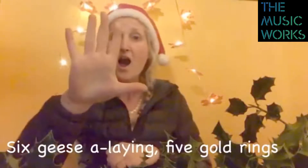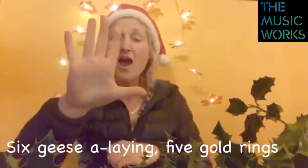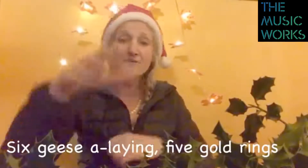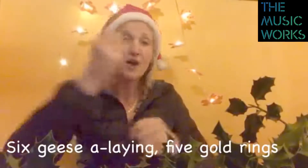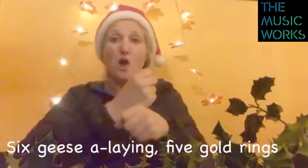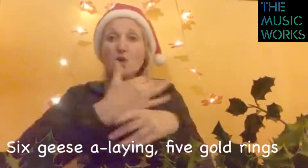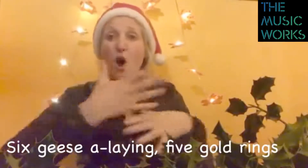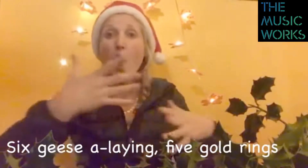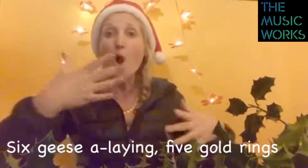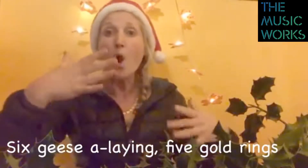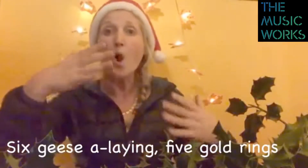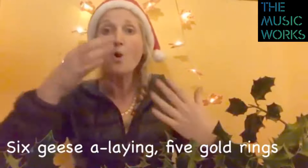5 gold